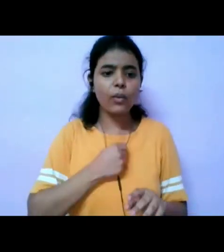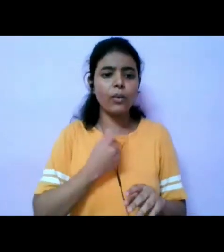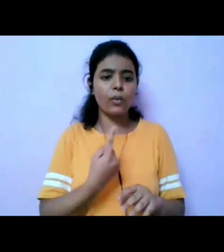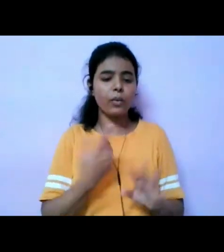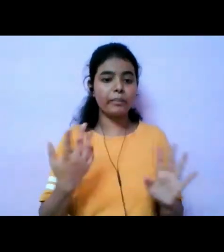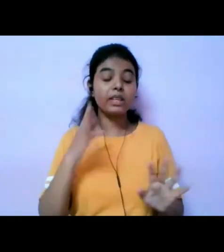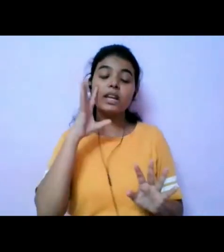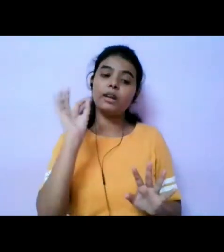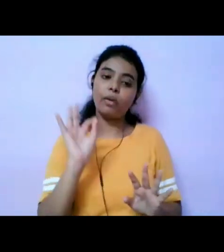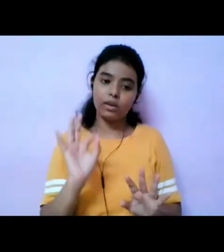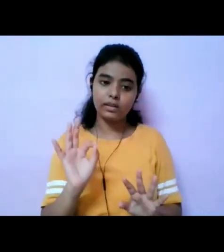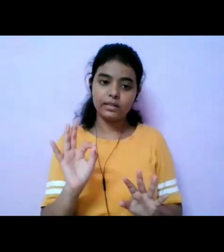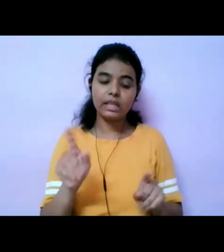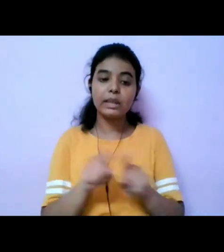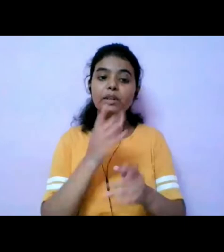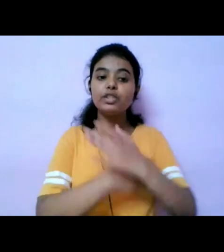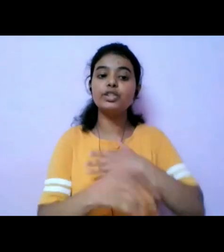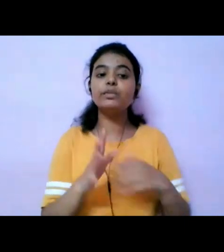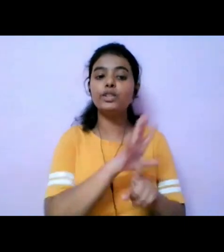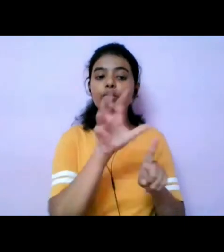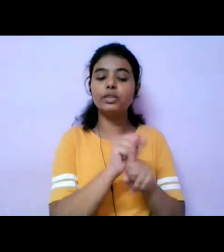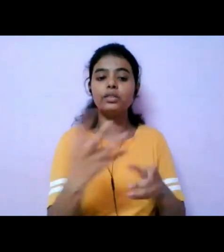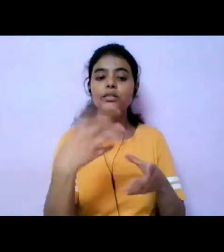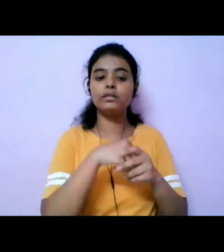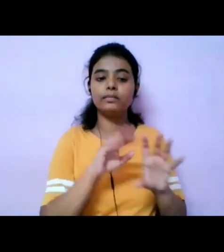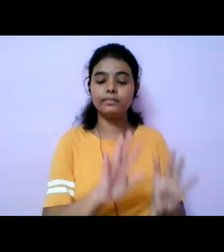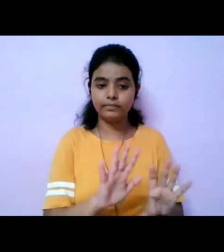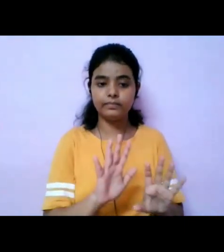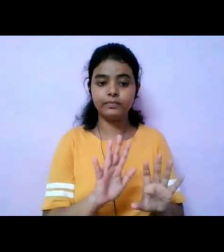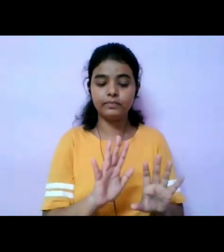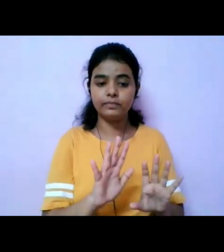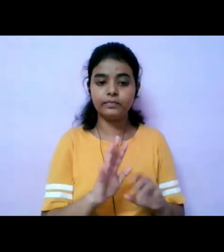That's important because it's part of disability culture, right? In the sense that,